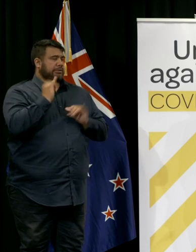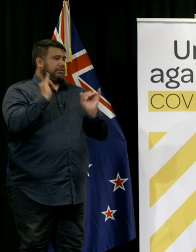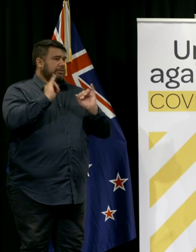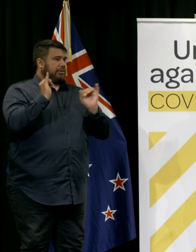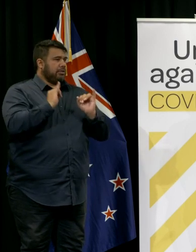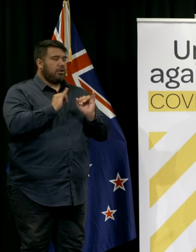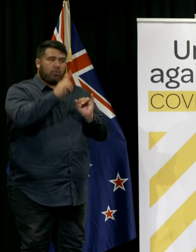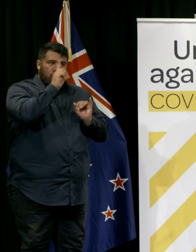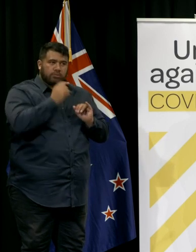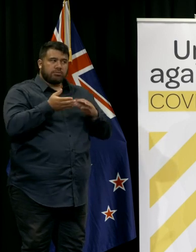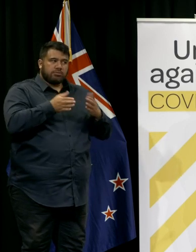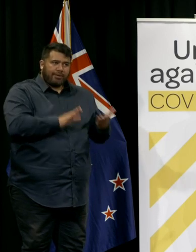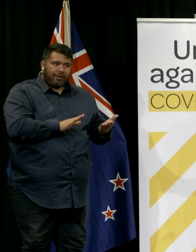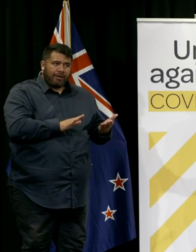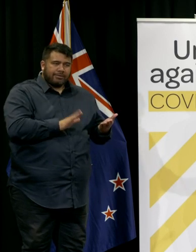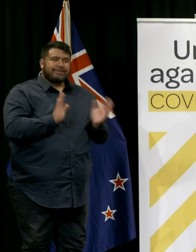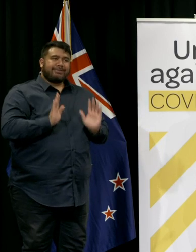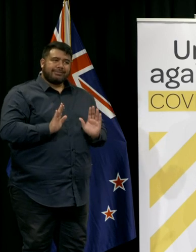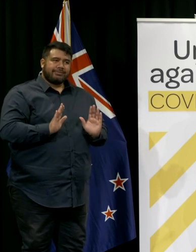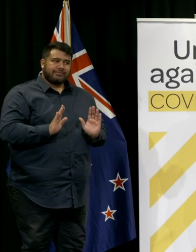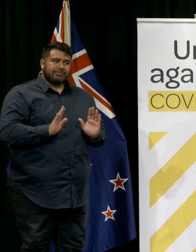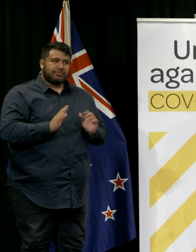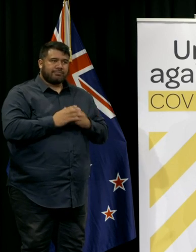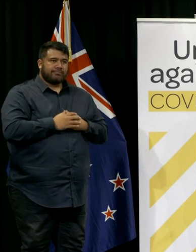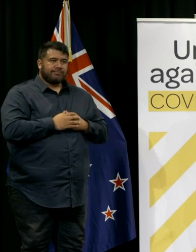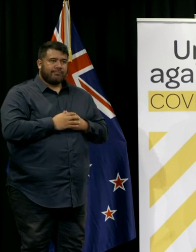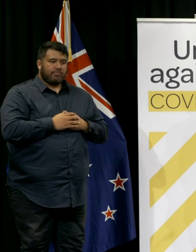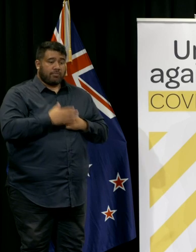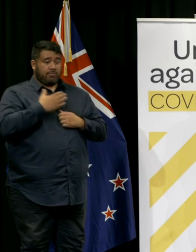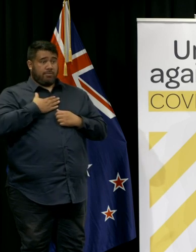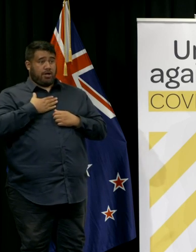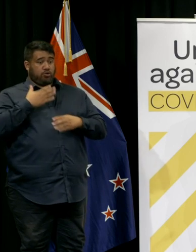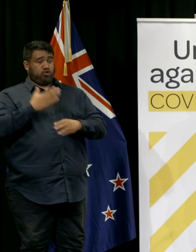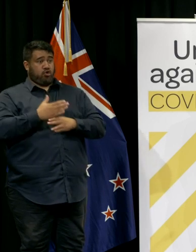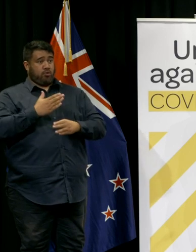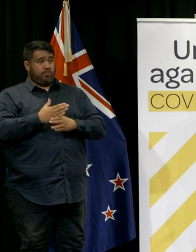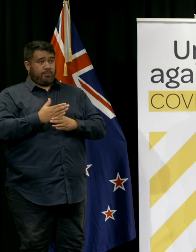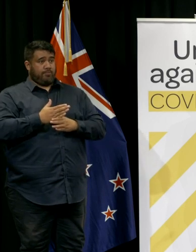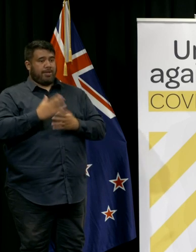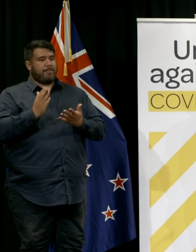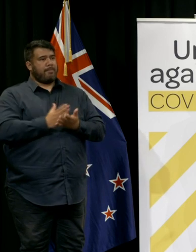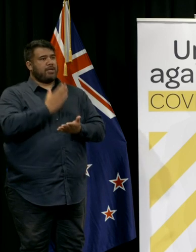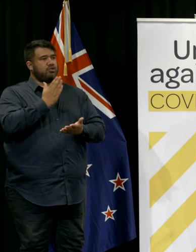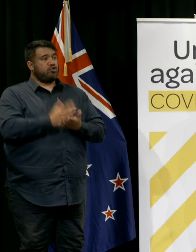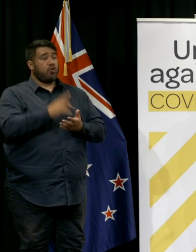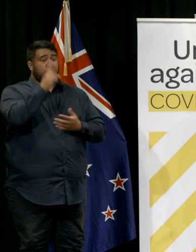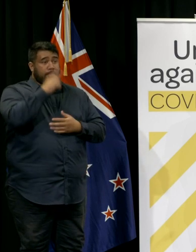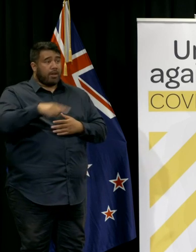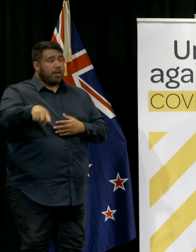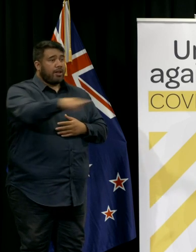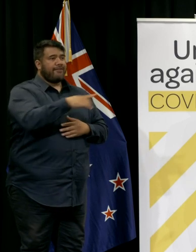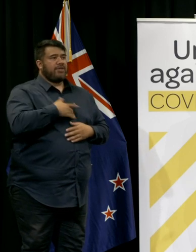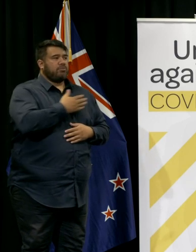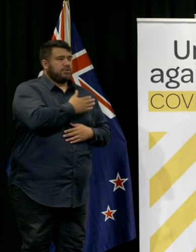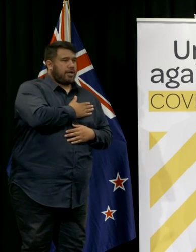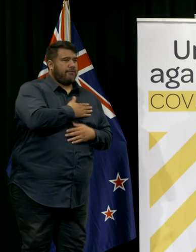die. Our job is to ensure that we keep those people safe and